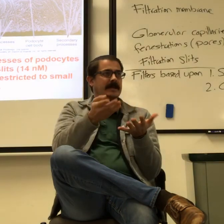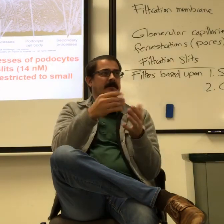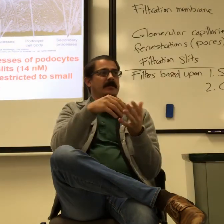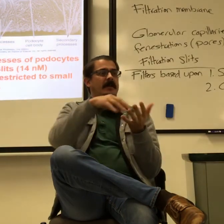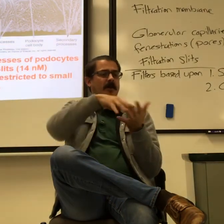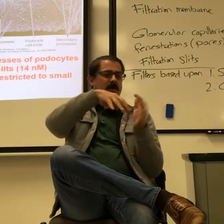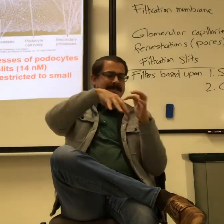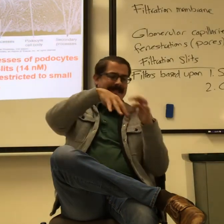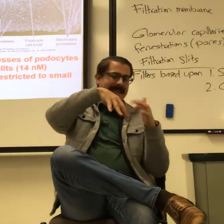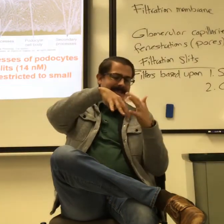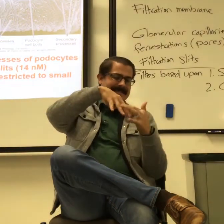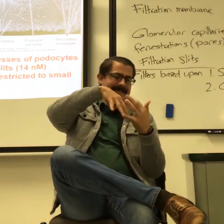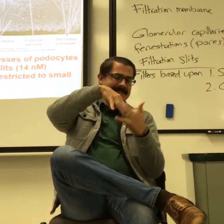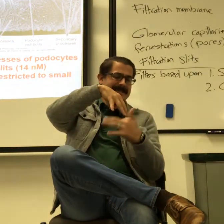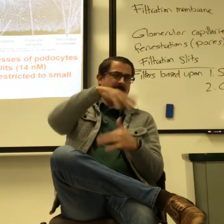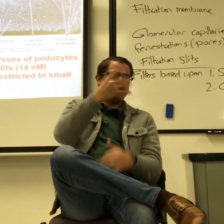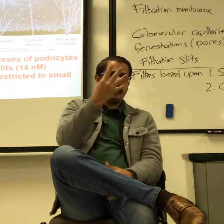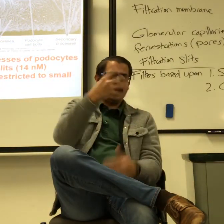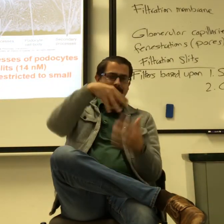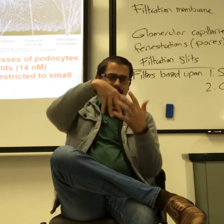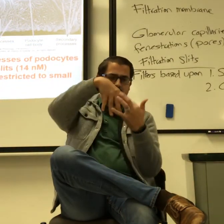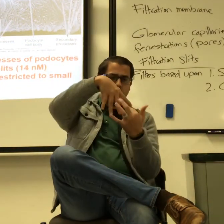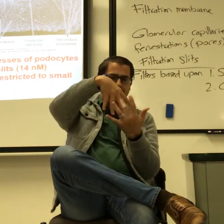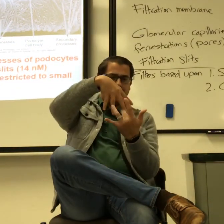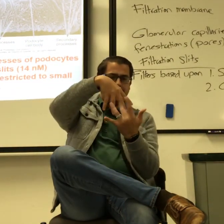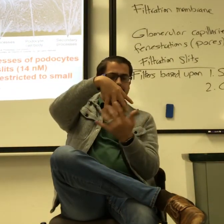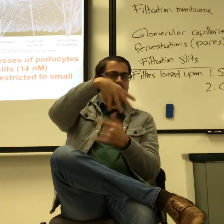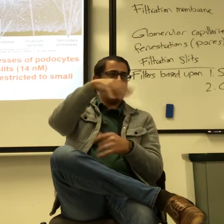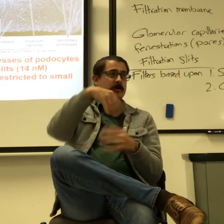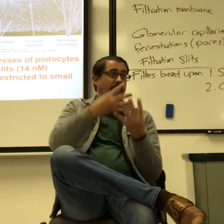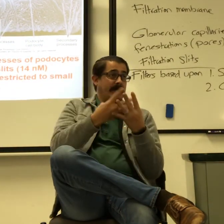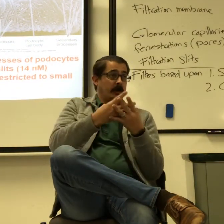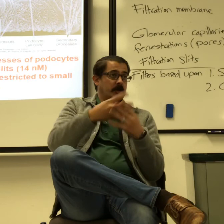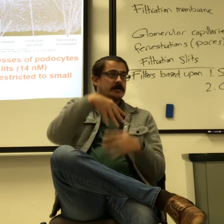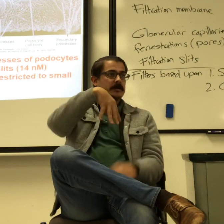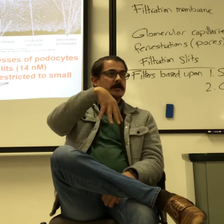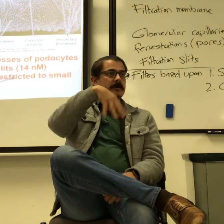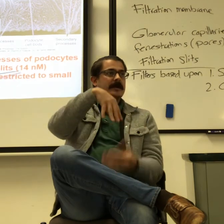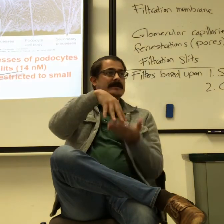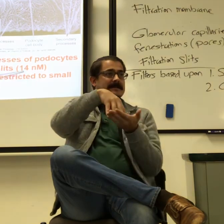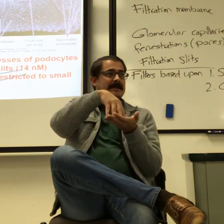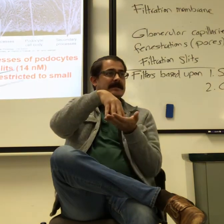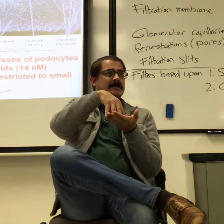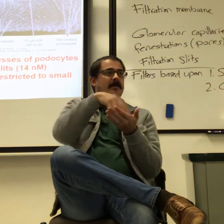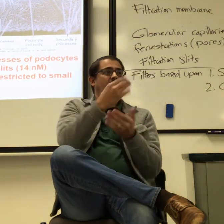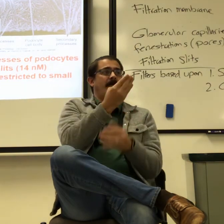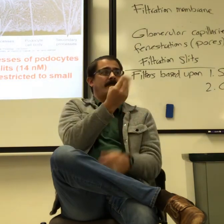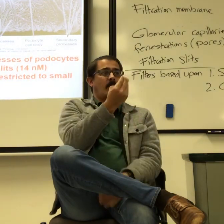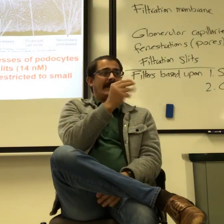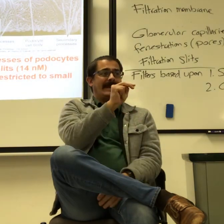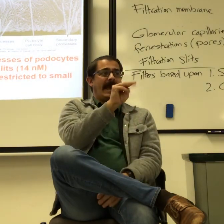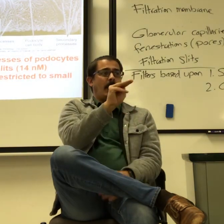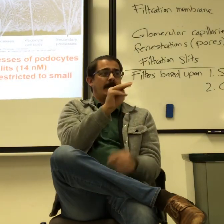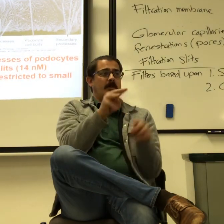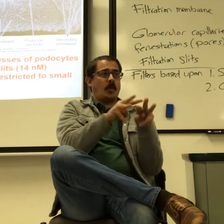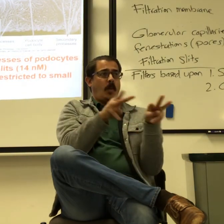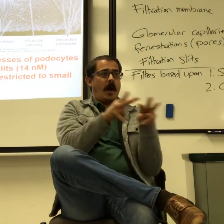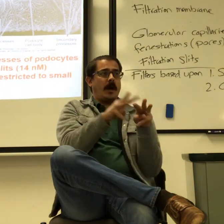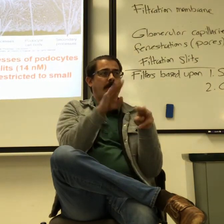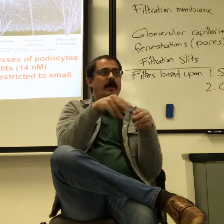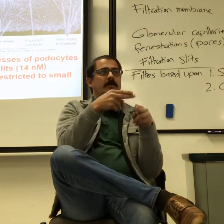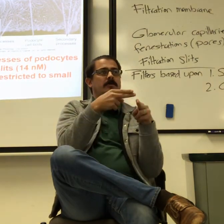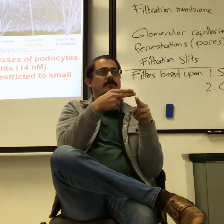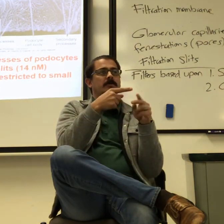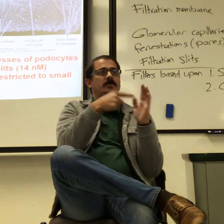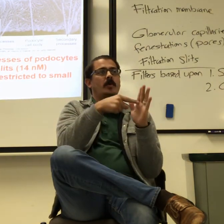slits in between these little finger-like things of the foot processes. Those are the slits that are 14 nanometers. So this shows the fenestrations, which